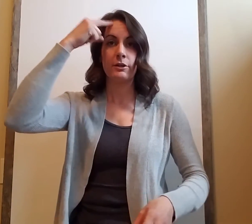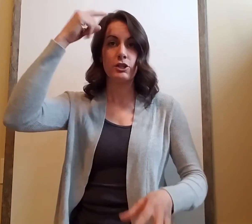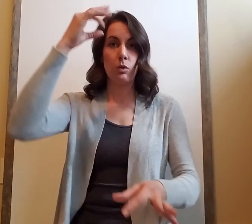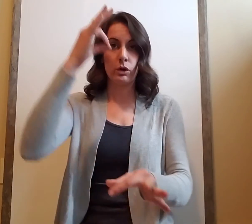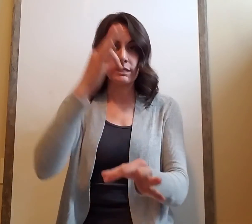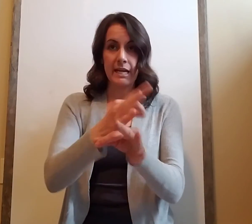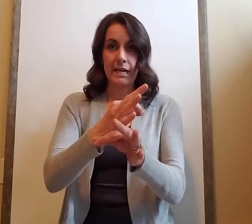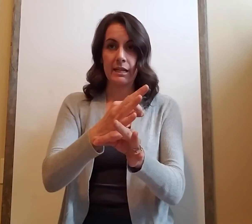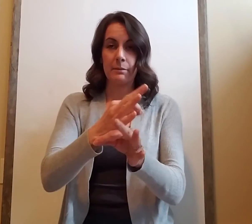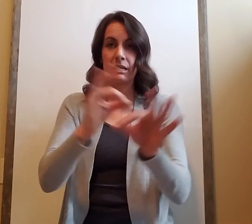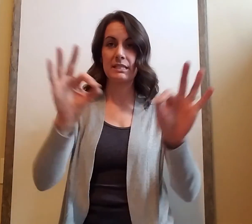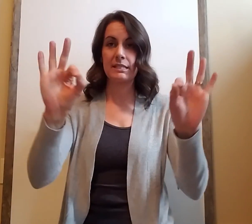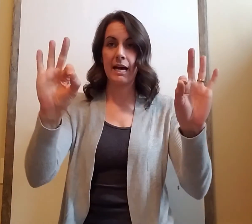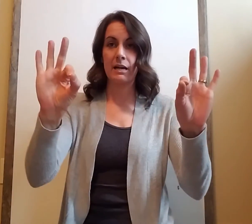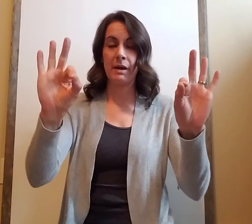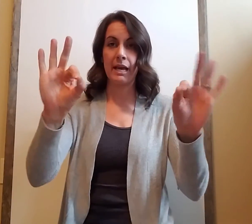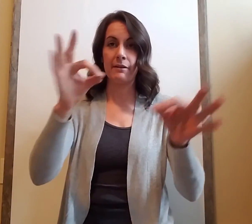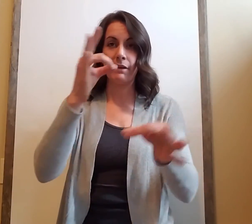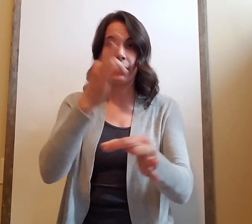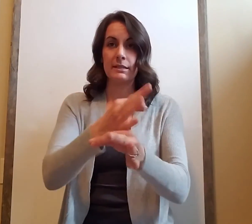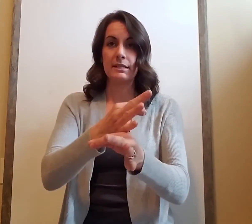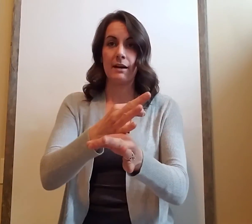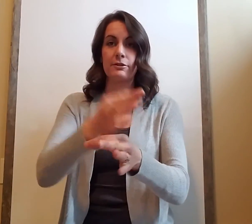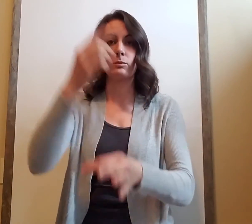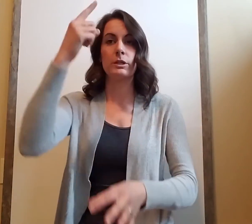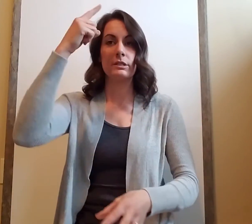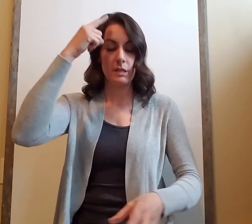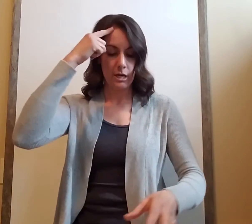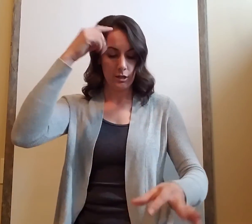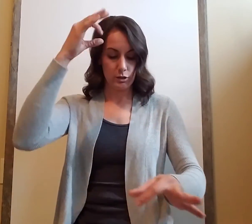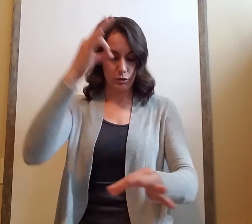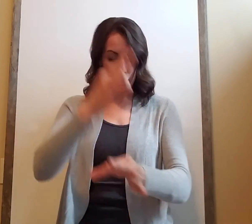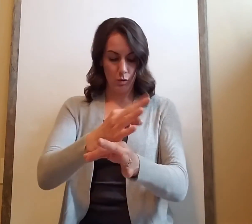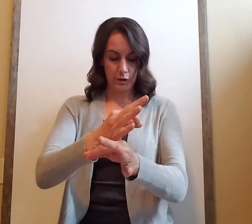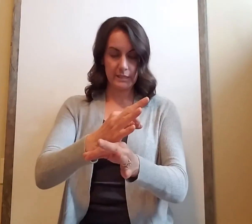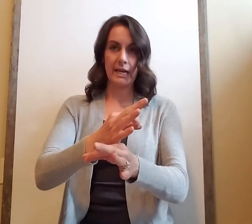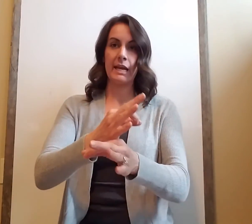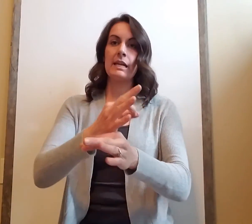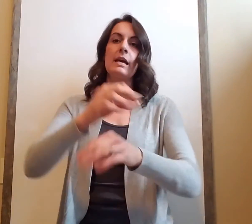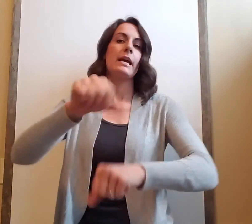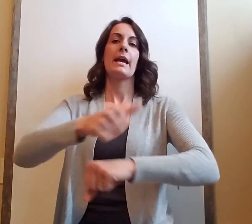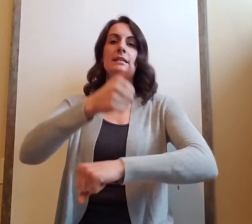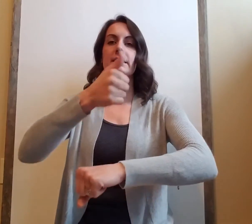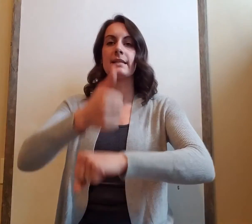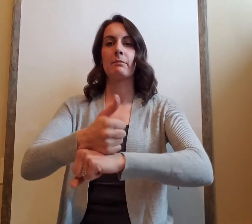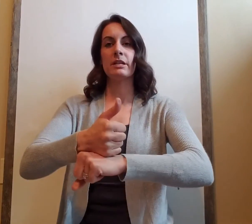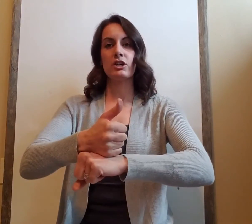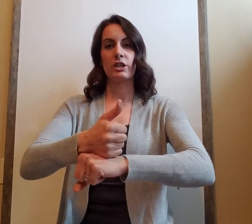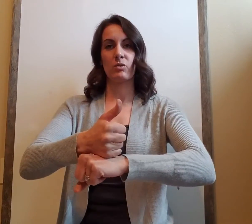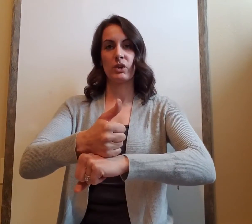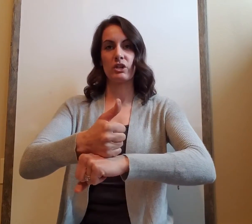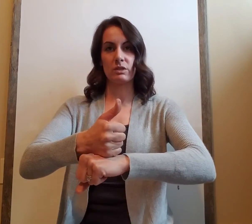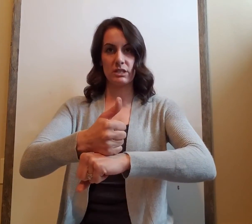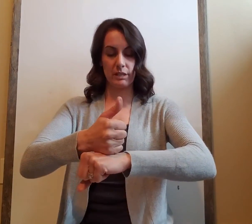Do ordain, and then I'm going to stack my F hands afterwards. So do ordain and establish. Again, we're going to use the sign